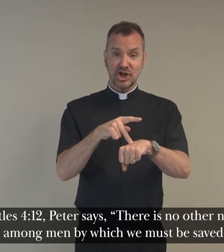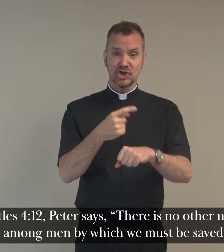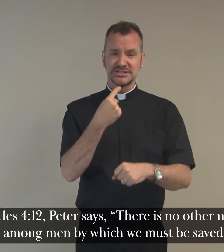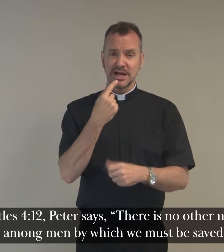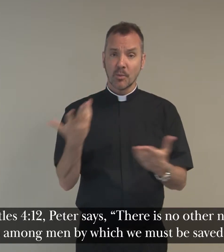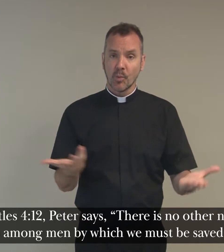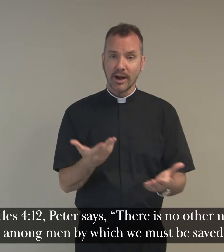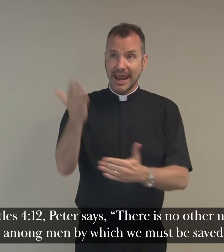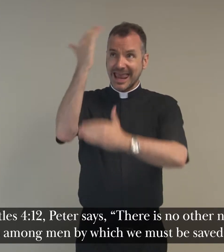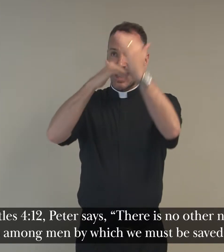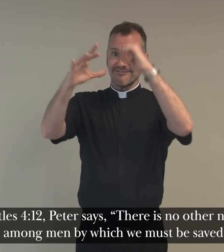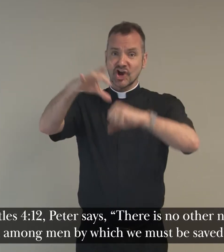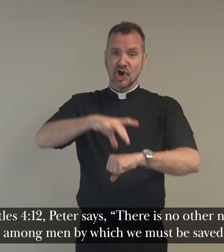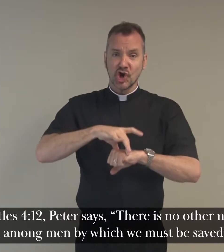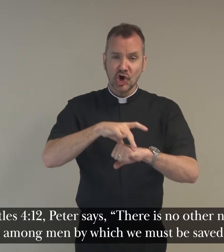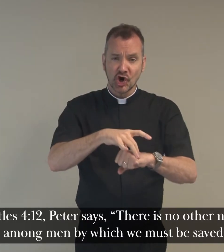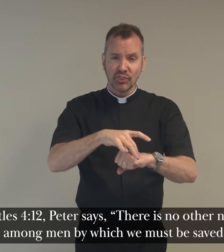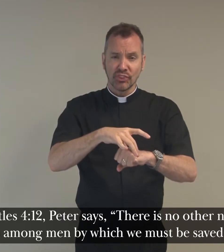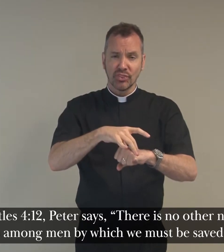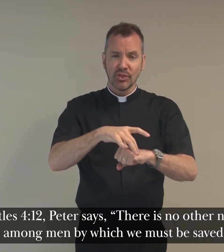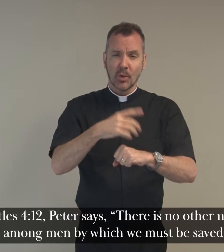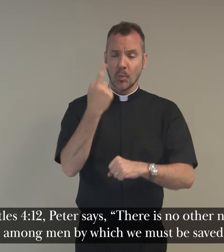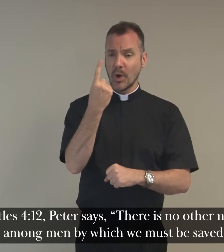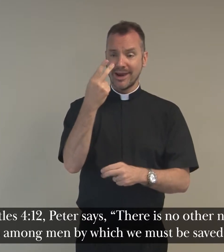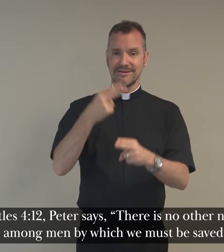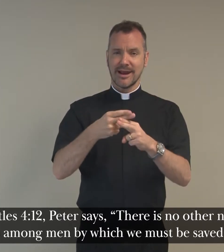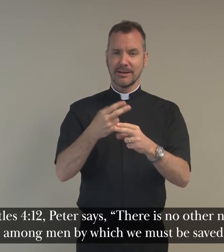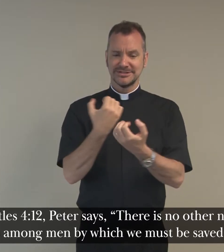heaven given among men by which we must be saved.